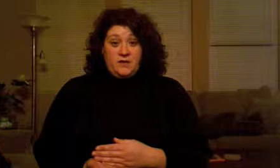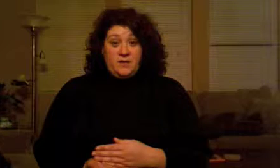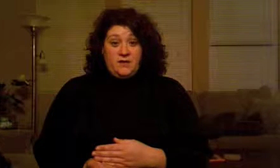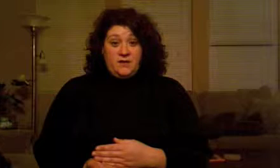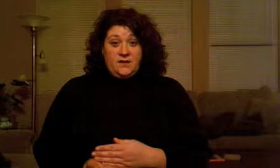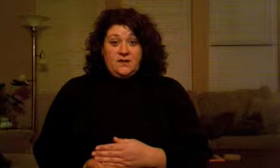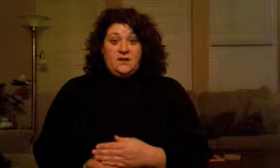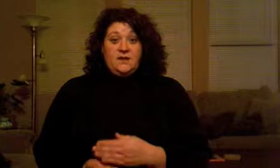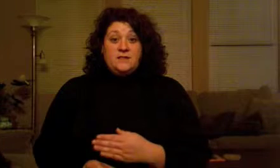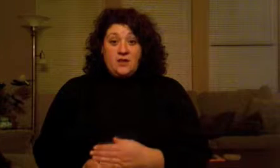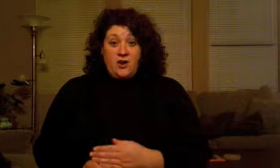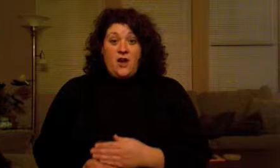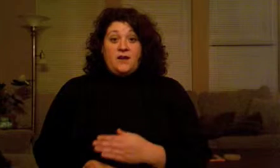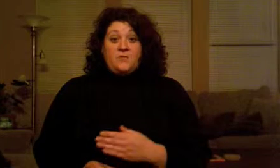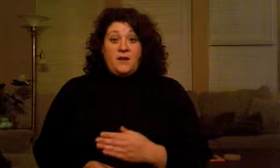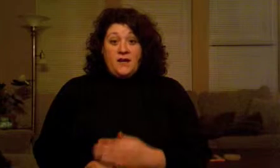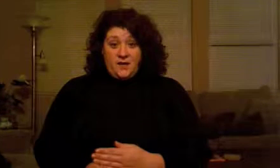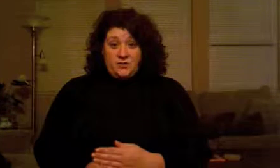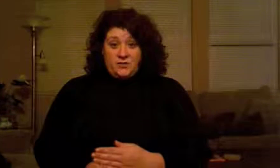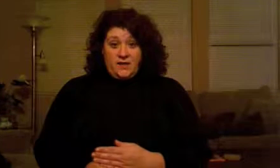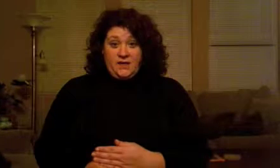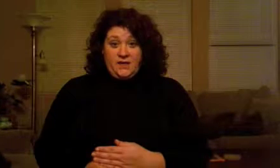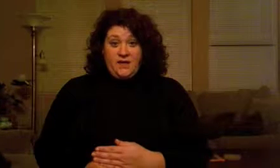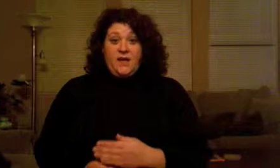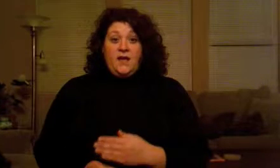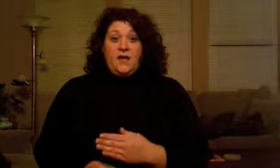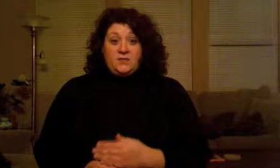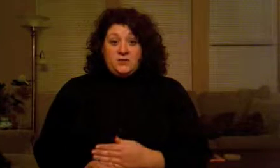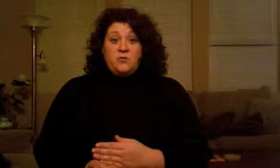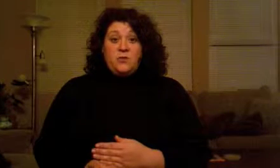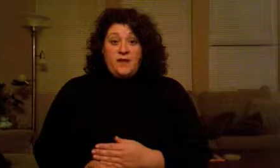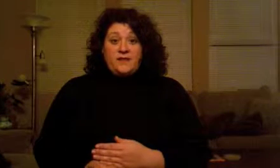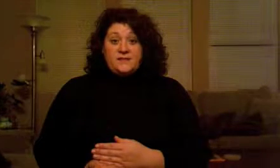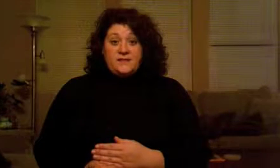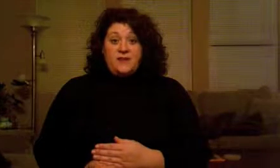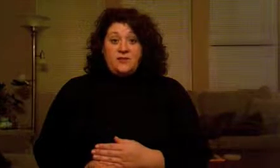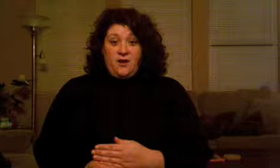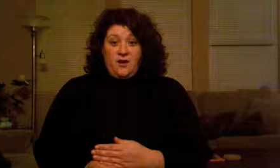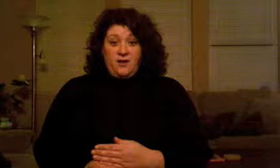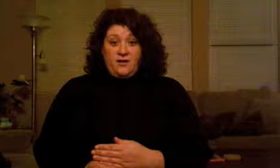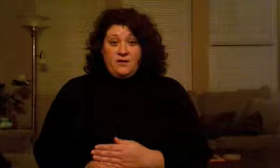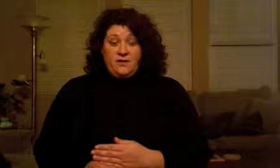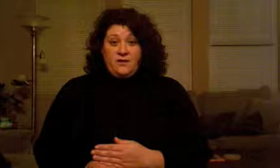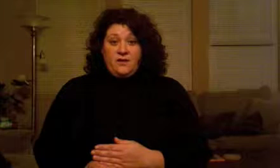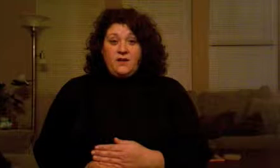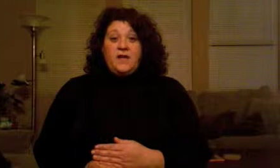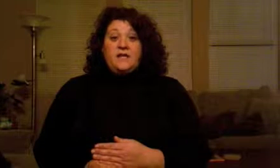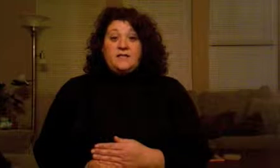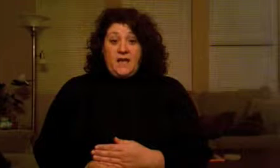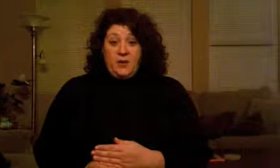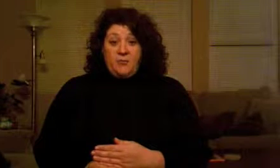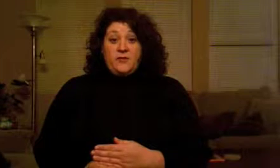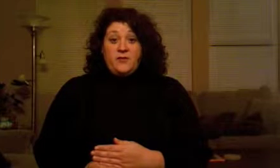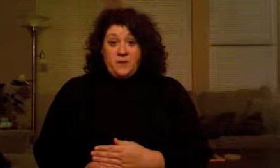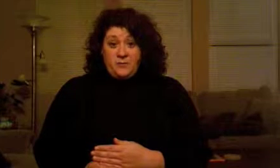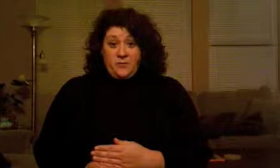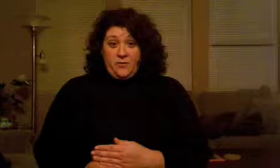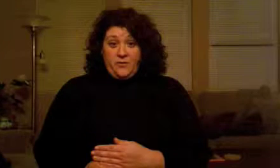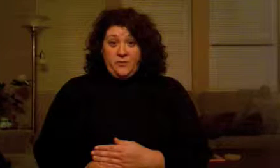duty to God and my country and to obey the Scout law, to help other people